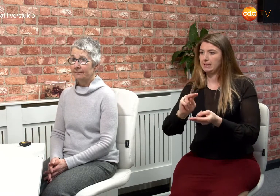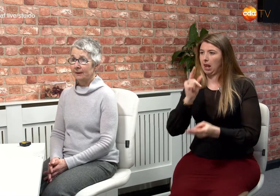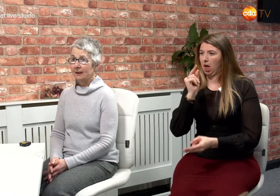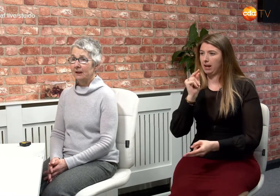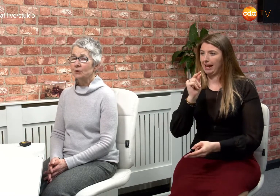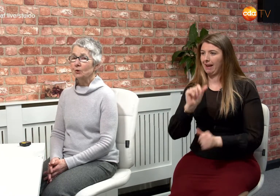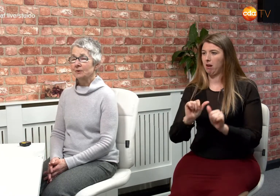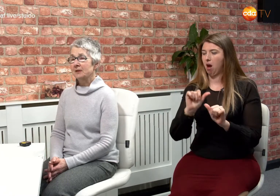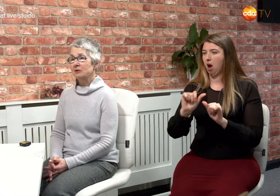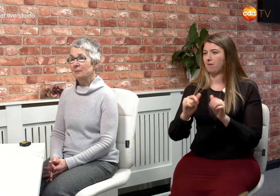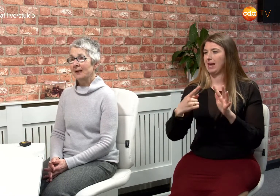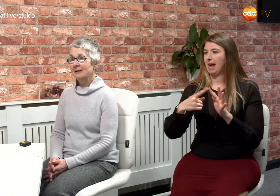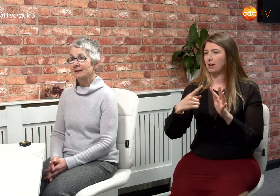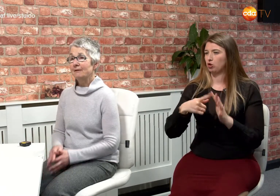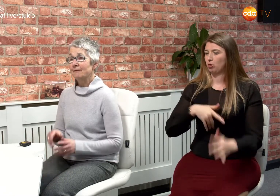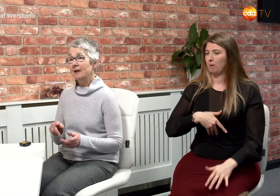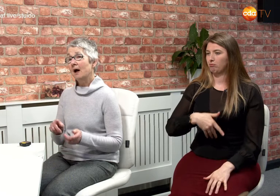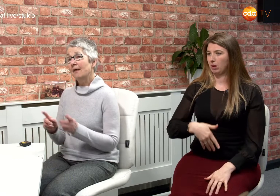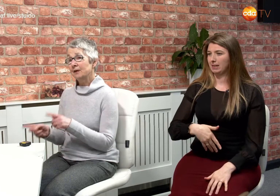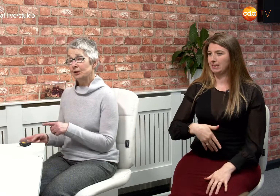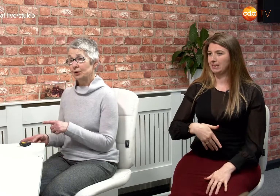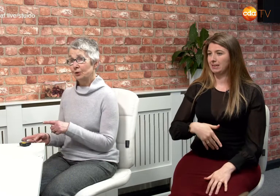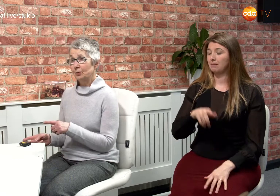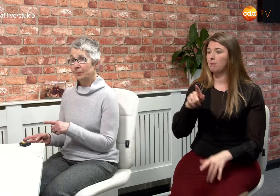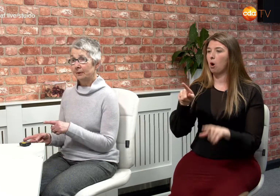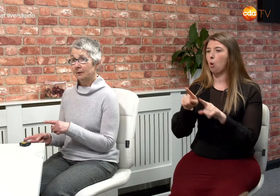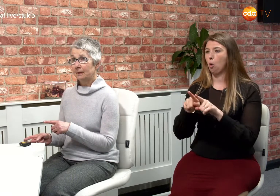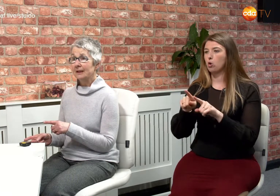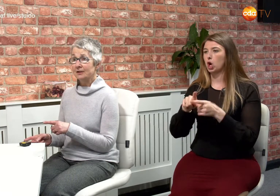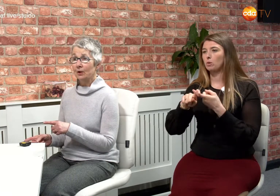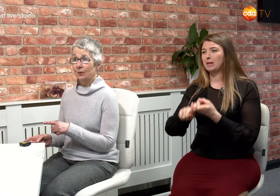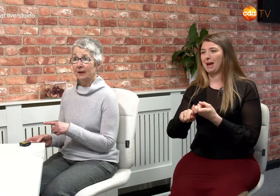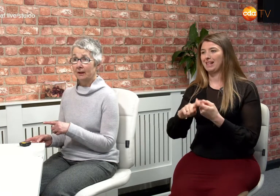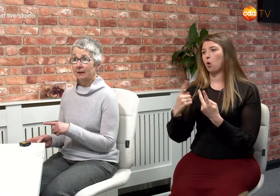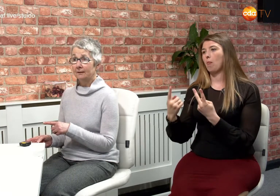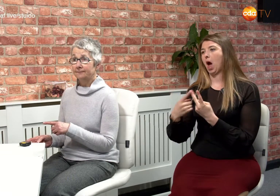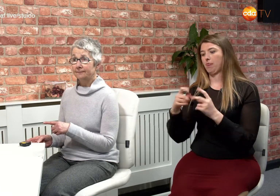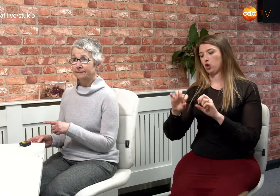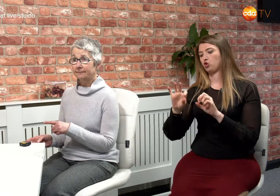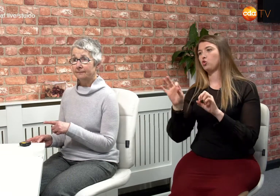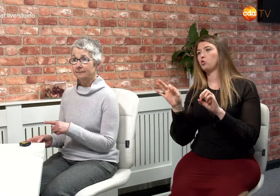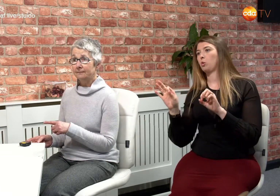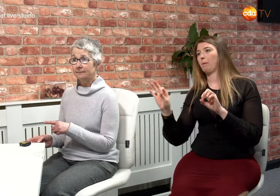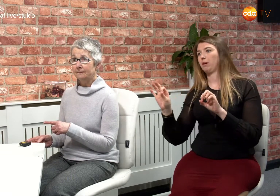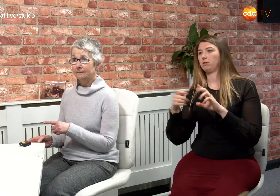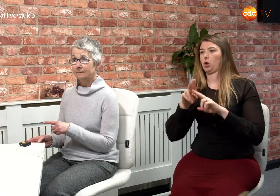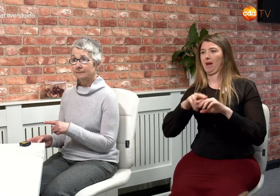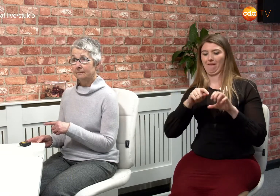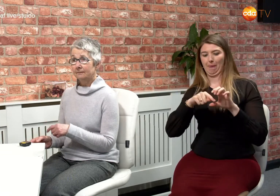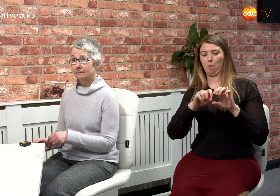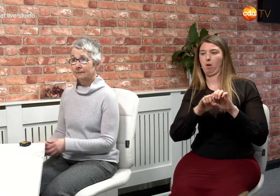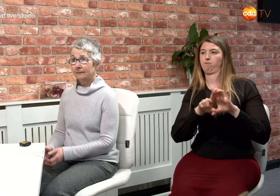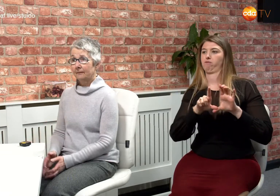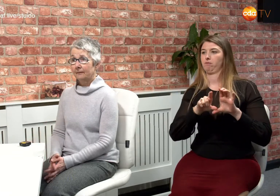pregnancy. It also depends if the other tube is okay.